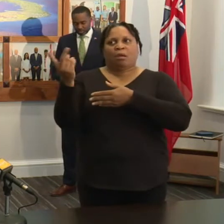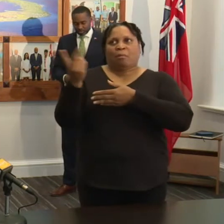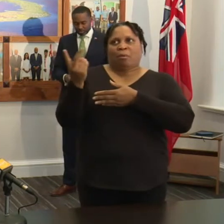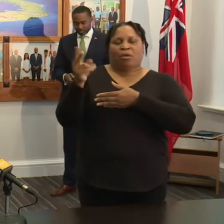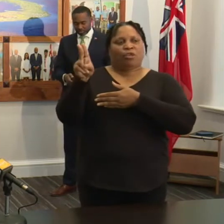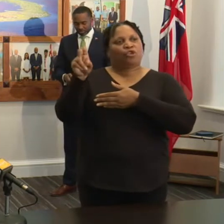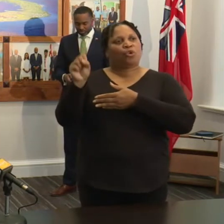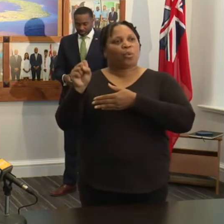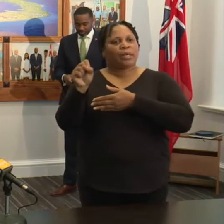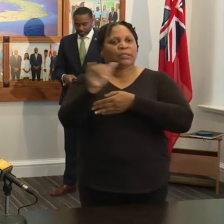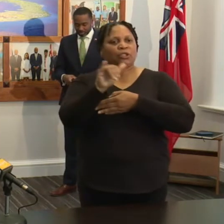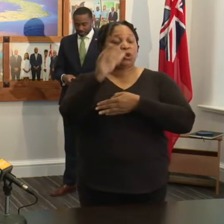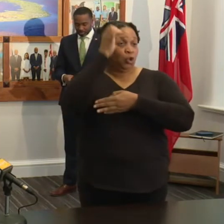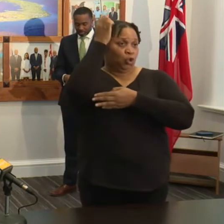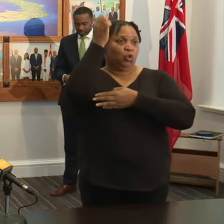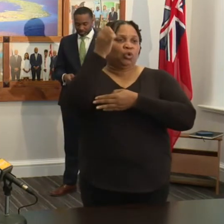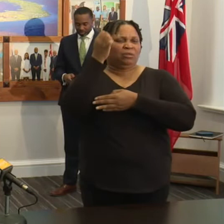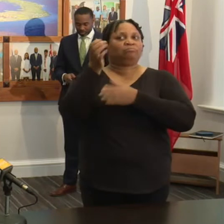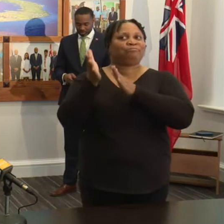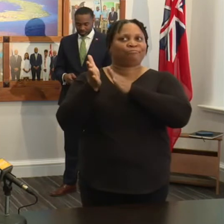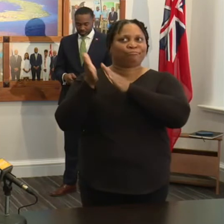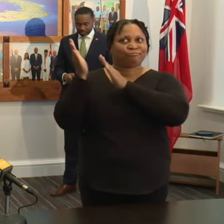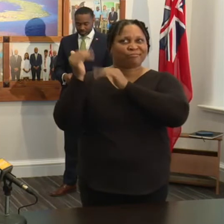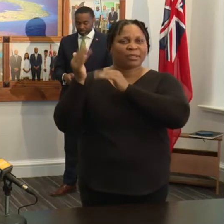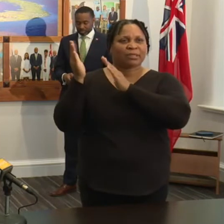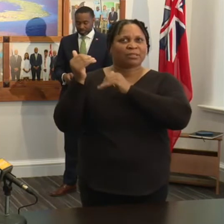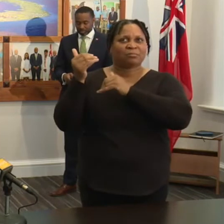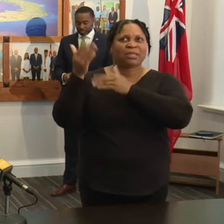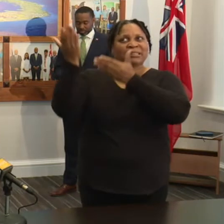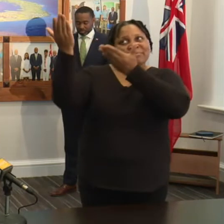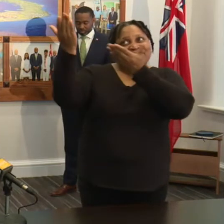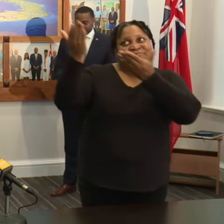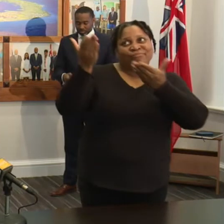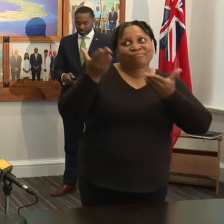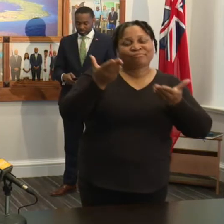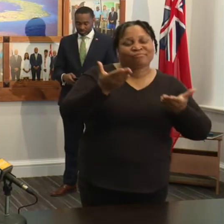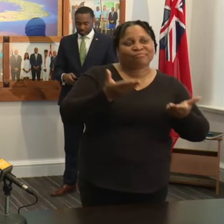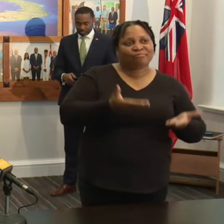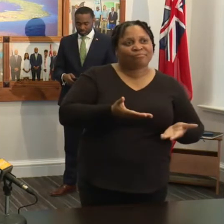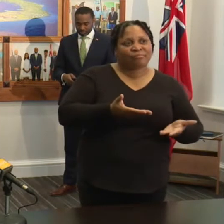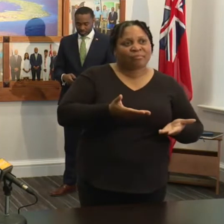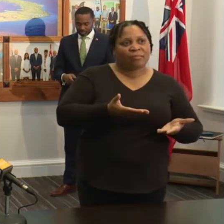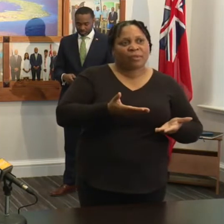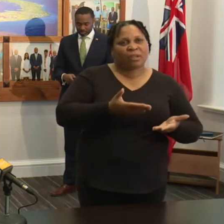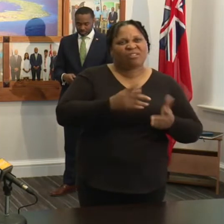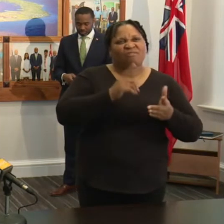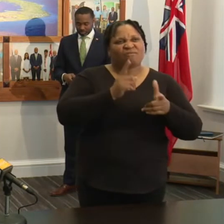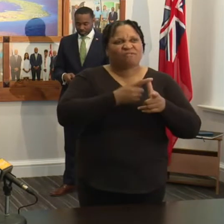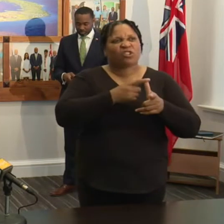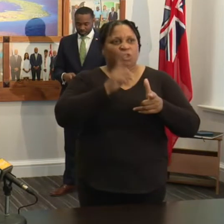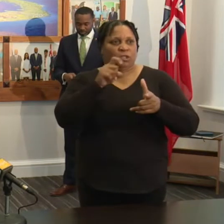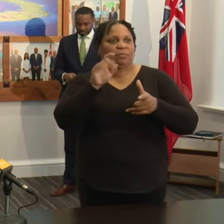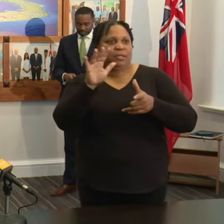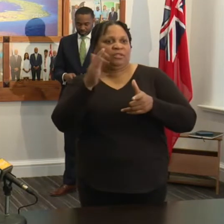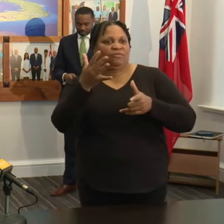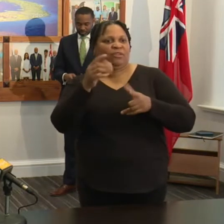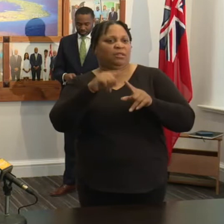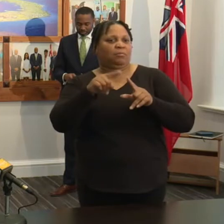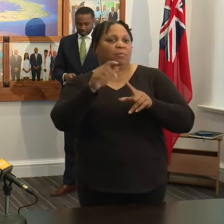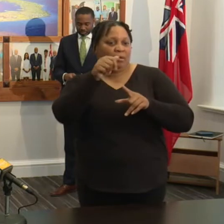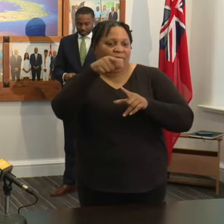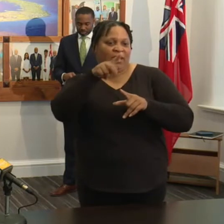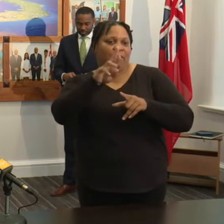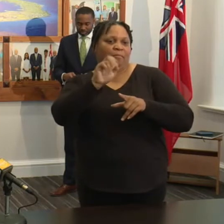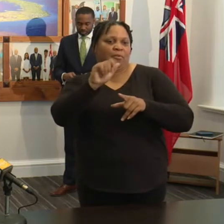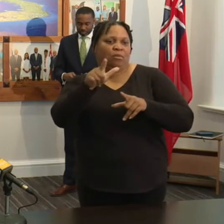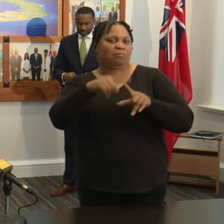well as in Europe. We are anticipating a shipment to arrive on, initially it was scheduled for the 5th, but we've been made to understand that the plane